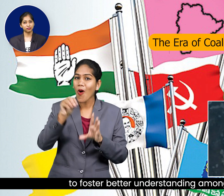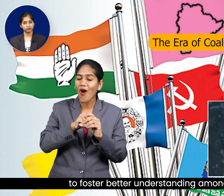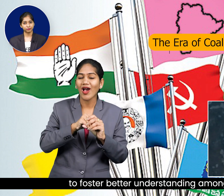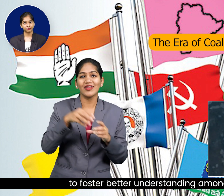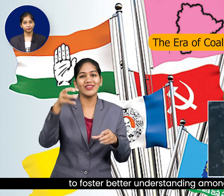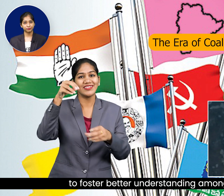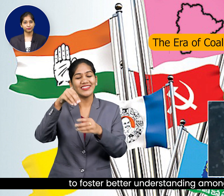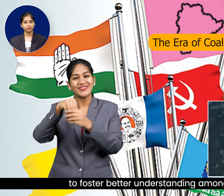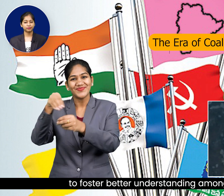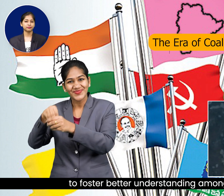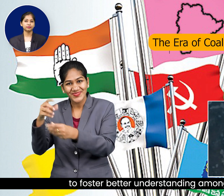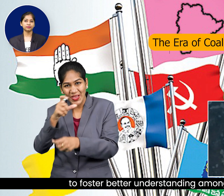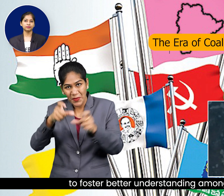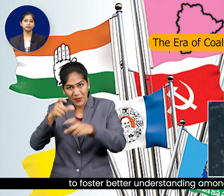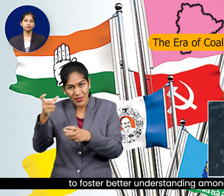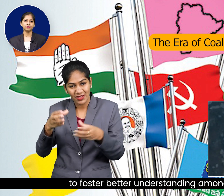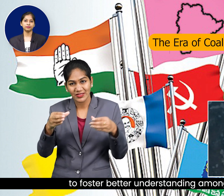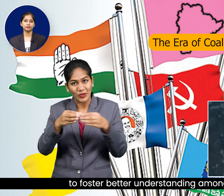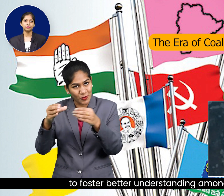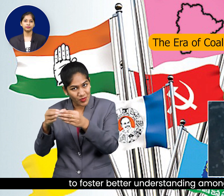partners.